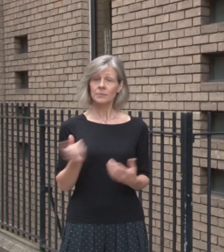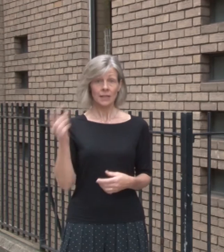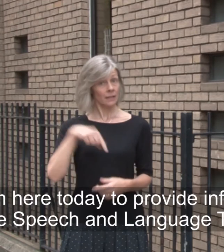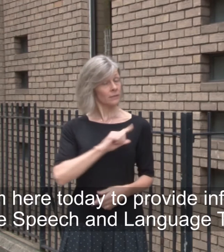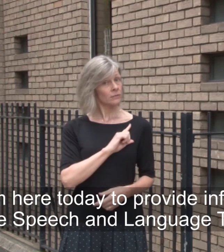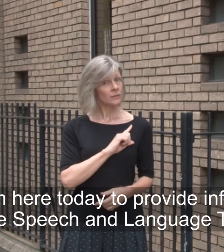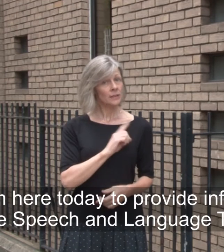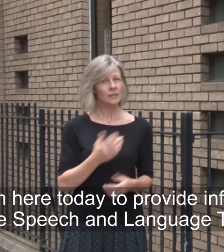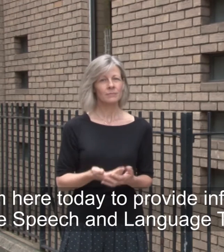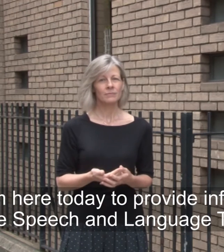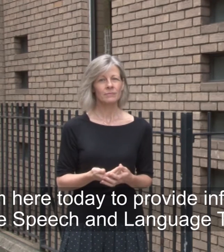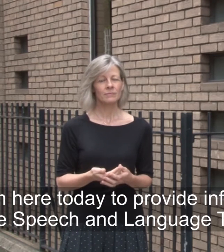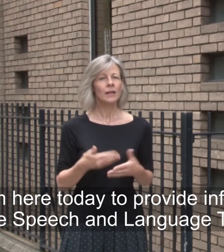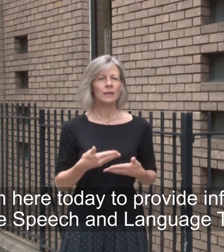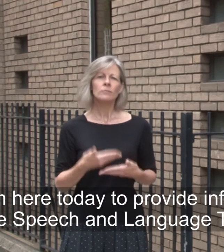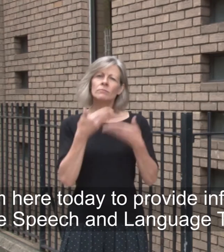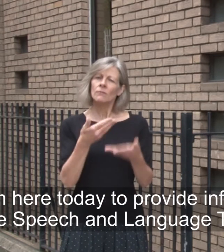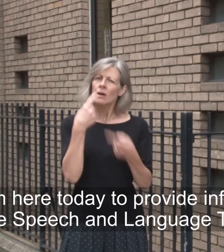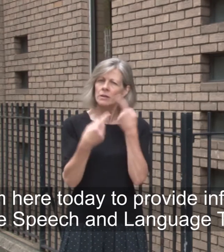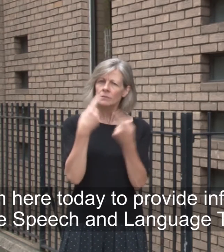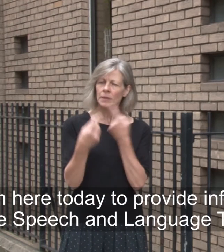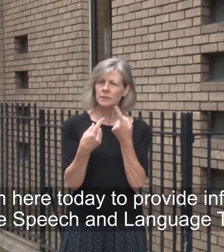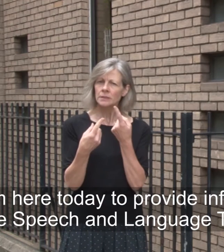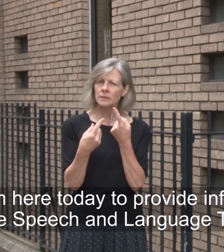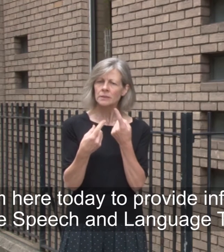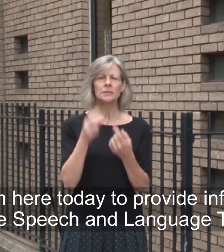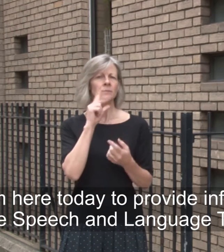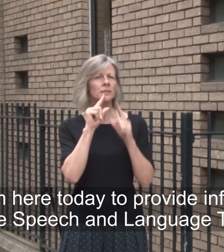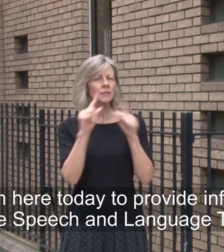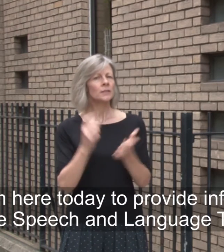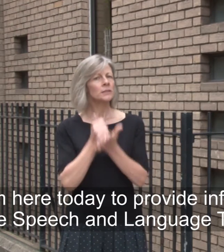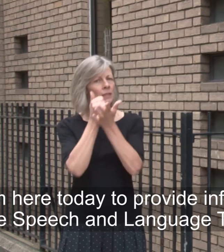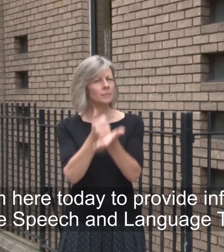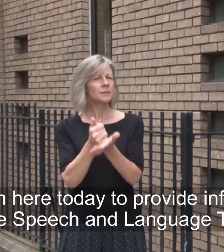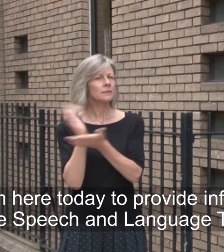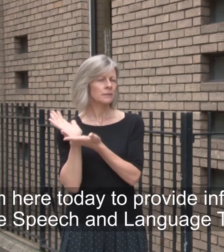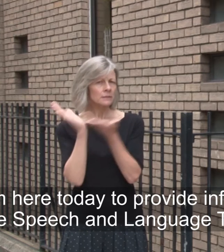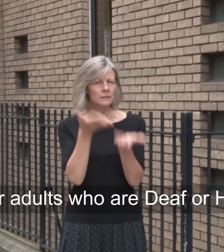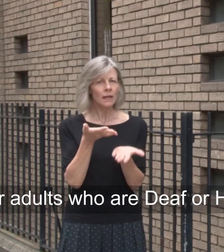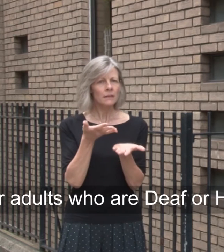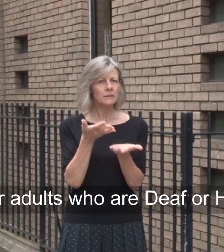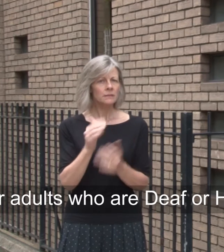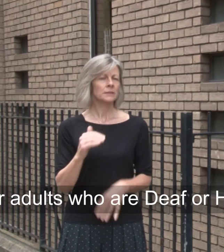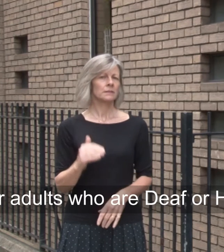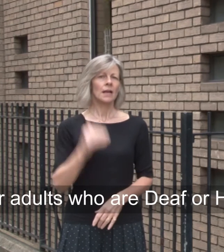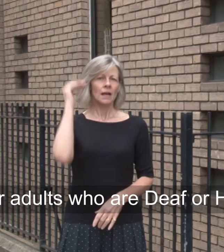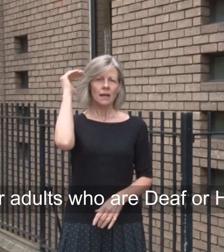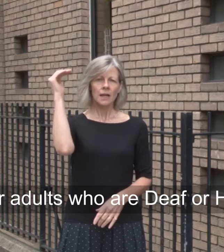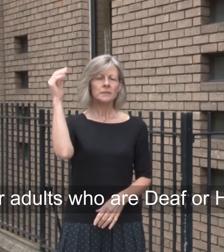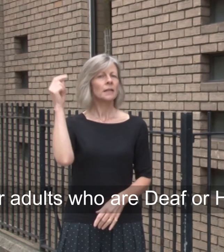I'm here today to provide information about the Speech and Language Therapy Service for adults who are deaf or hard of hearing.